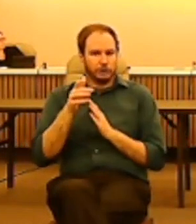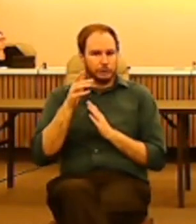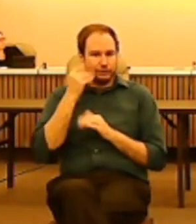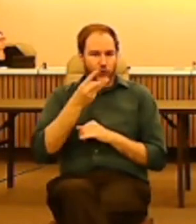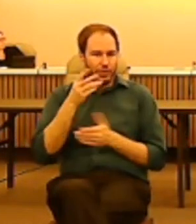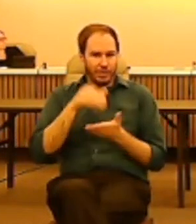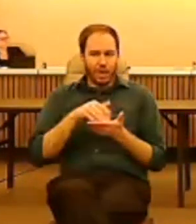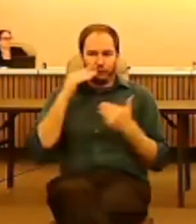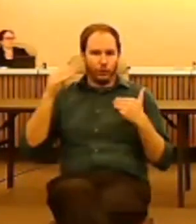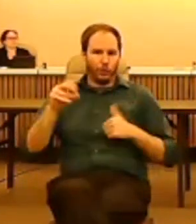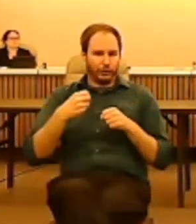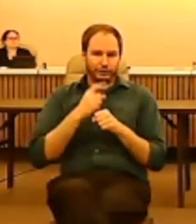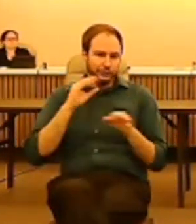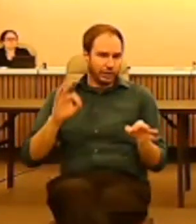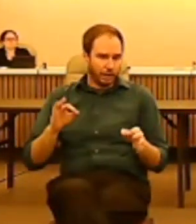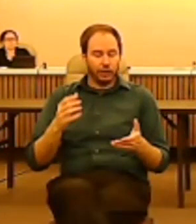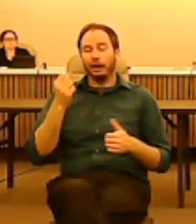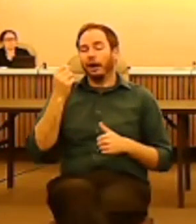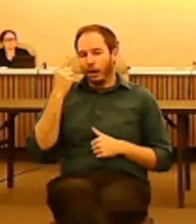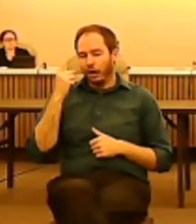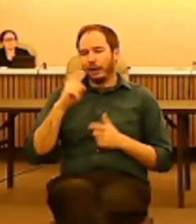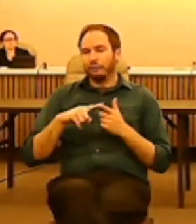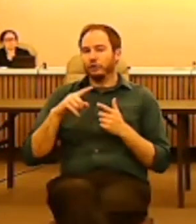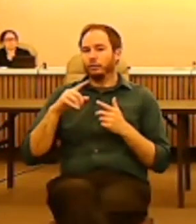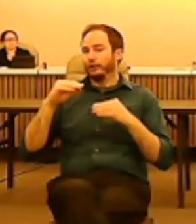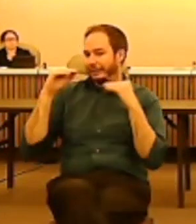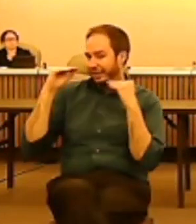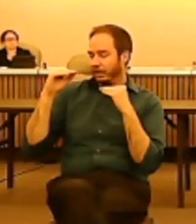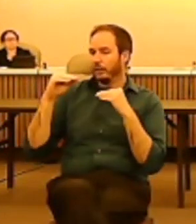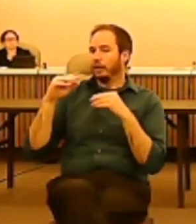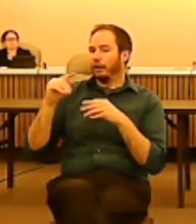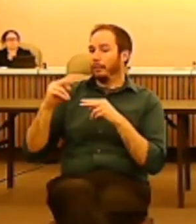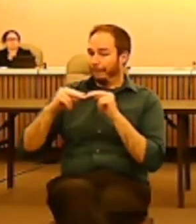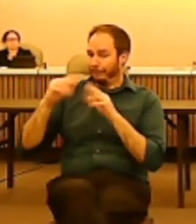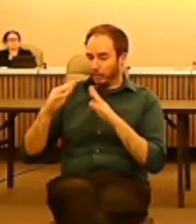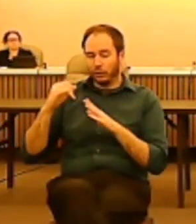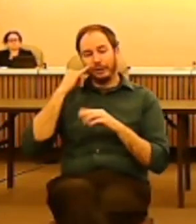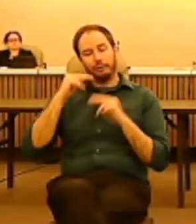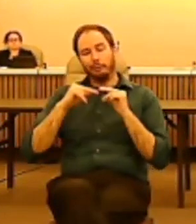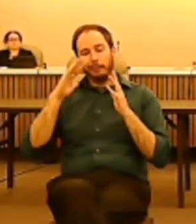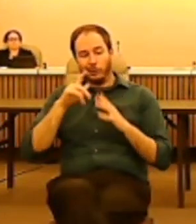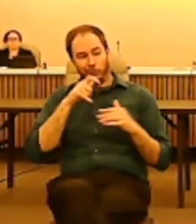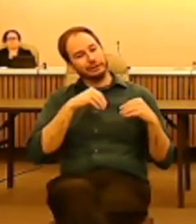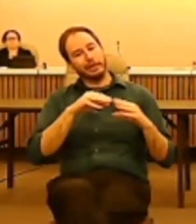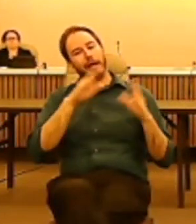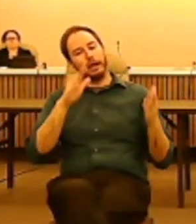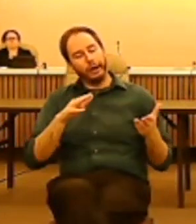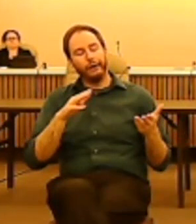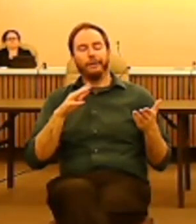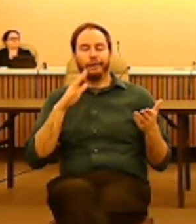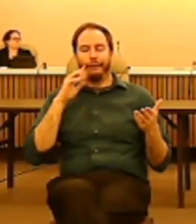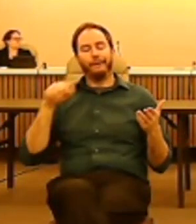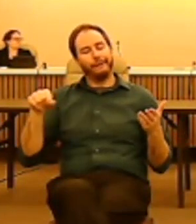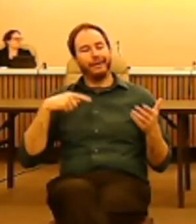Now the thing is, what we're going to have to do is have material to educate the builders. So when the builders are selling these houses, yeah, they're going to be a